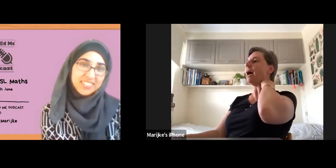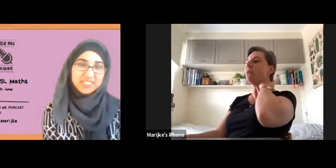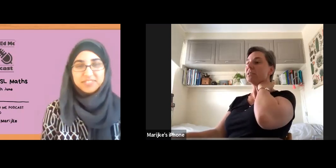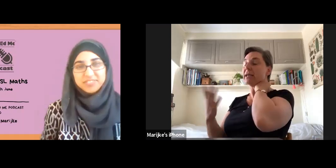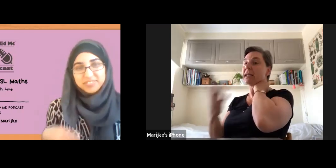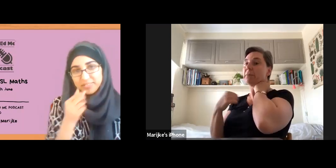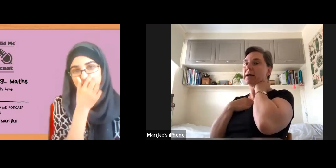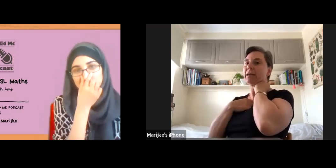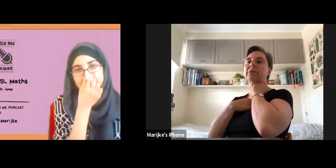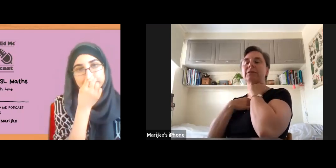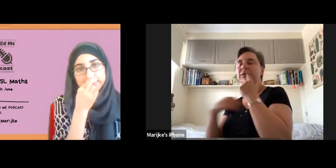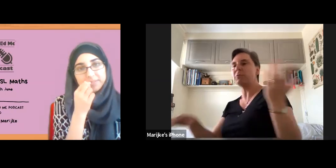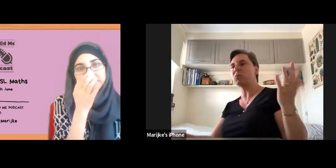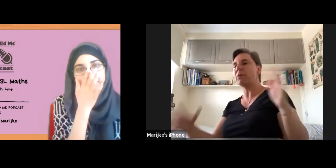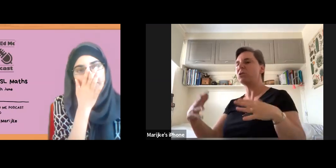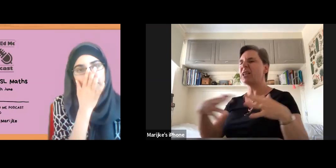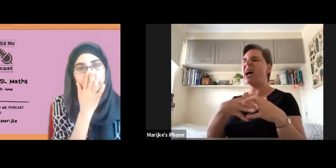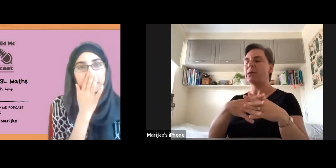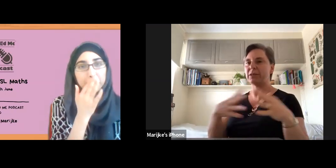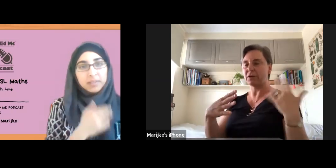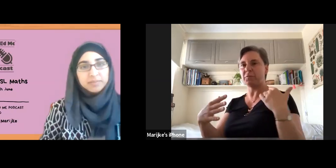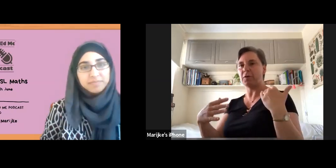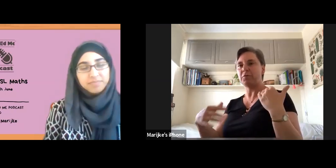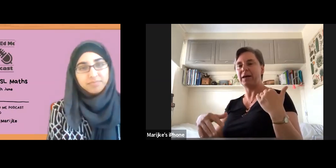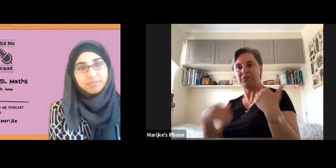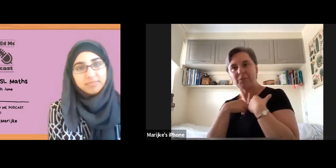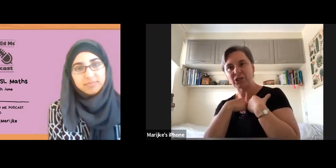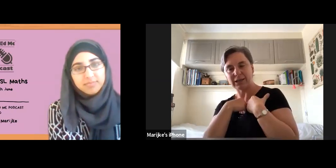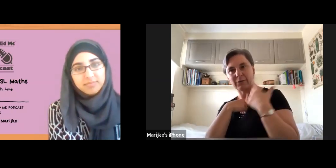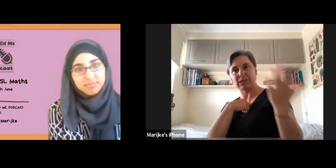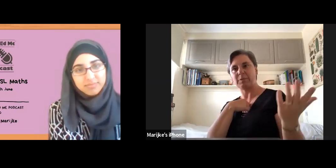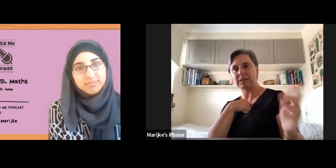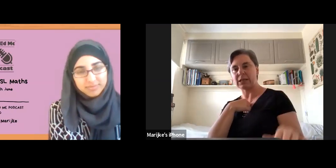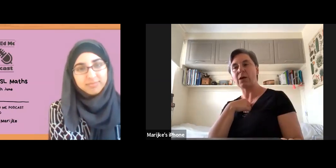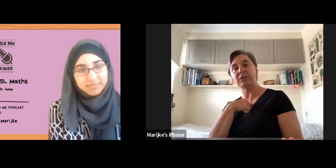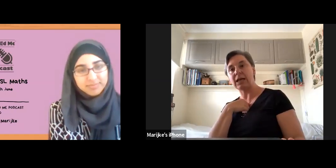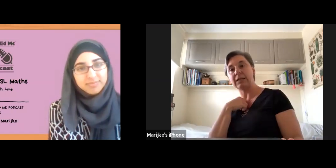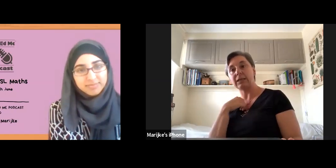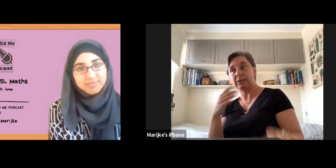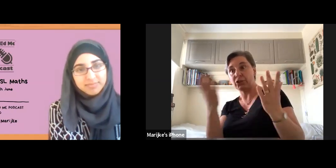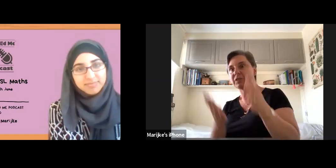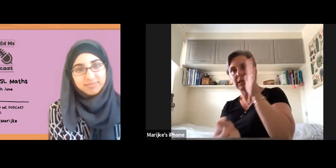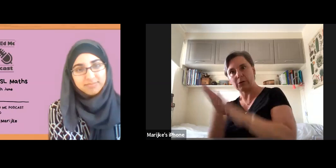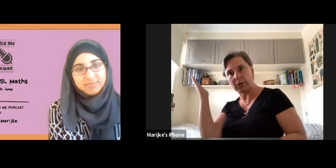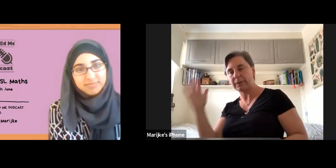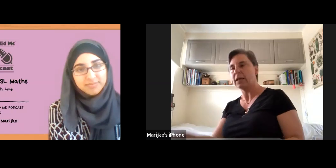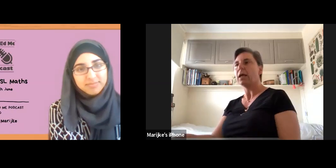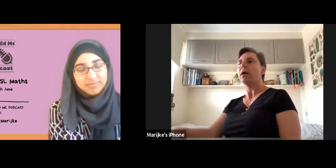was signing in my, it was when I was doing a hybrid of my Flemish sign language and the BSL. So I was signing, I should have signed I'm going. Well,